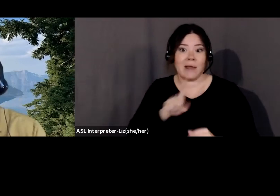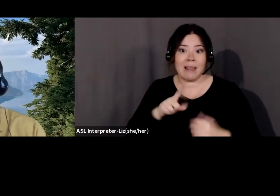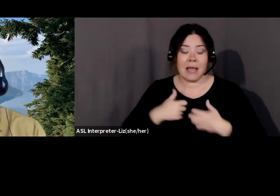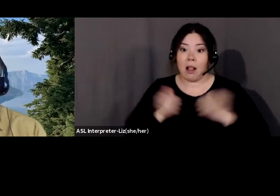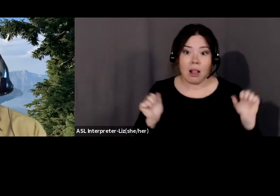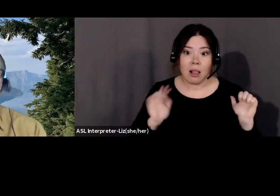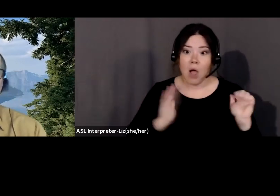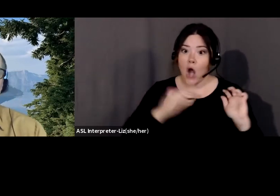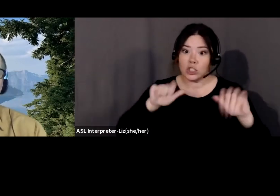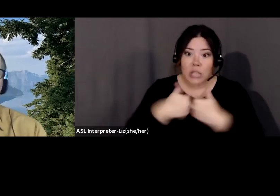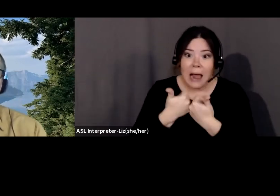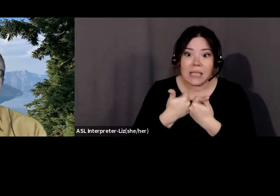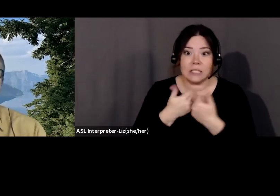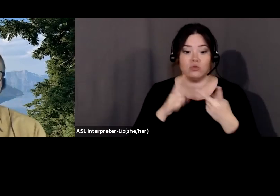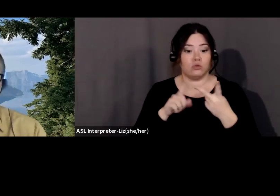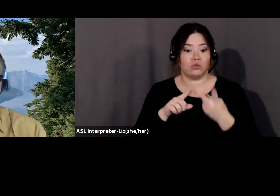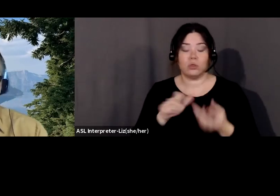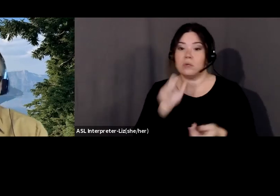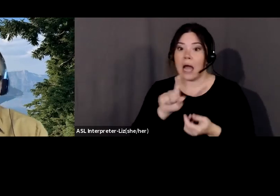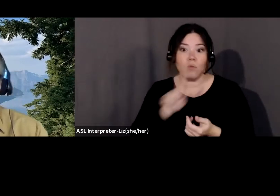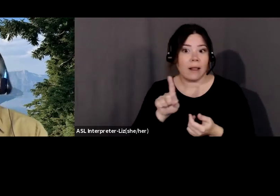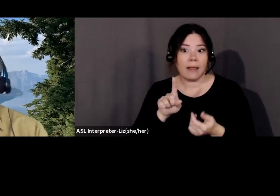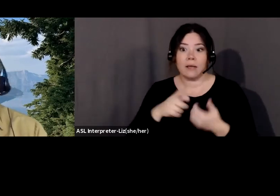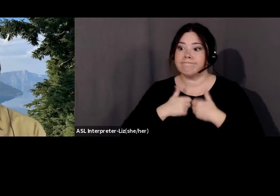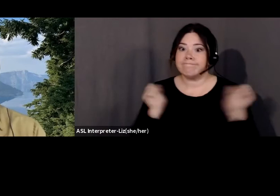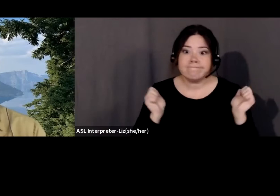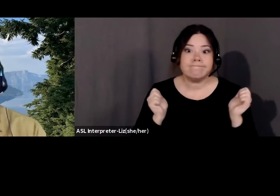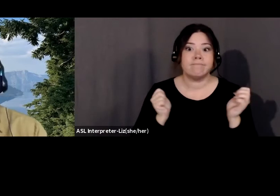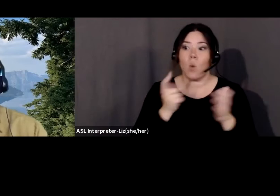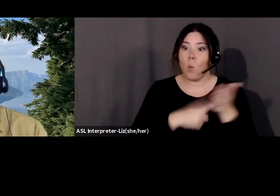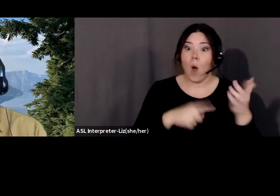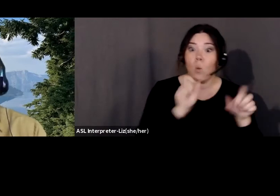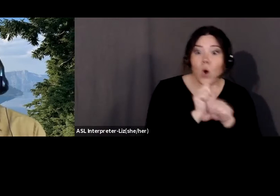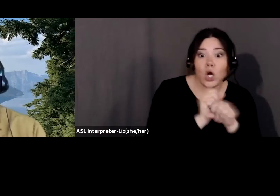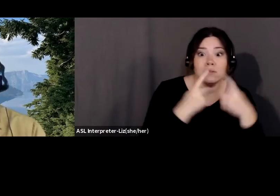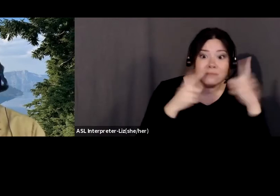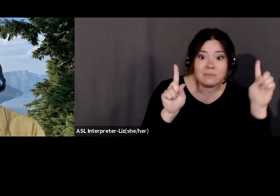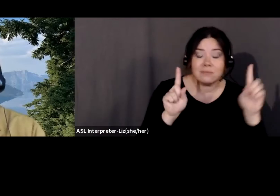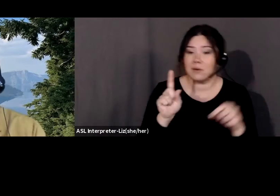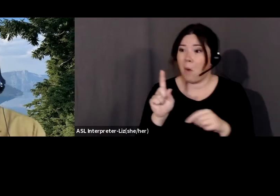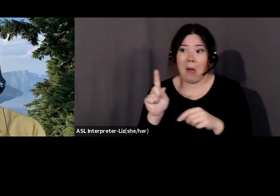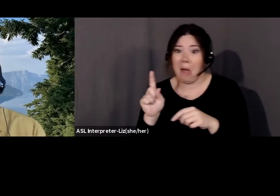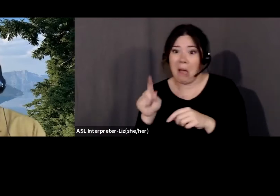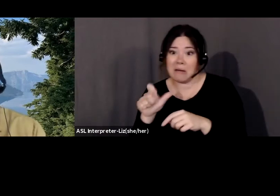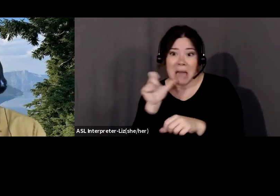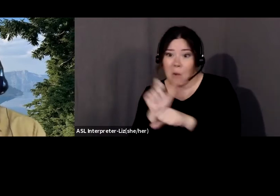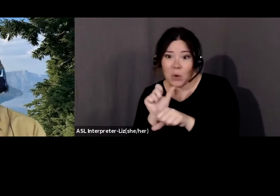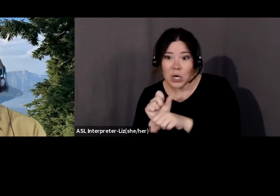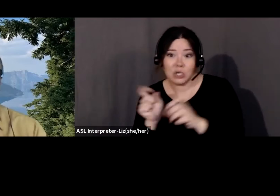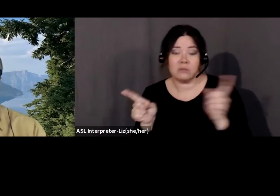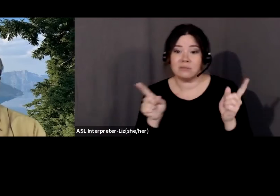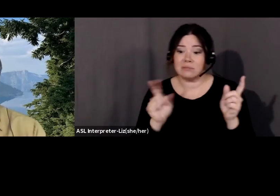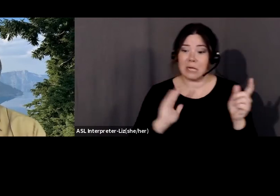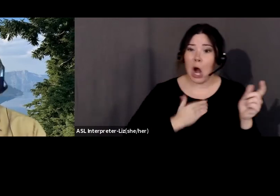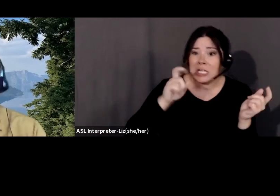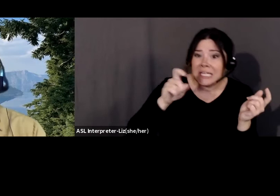were, didn't really talk about what was working, what wasn't working, what the needs were,